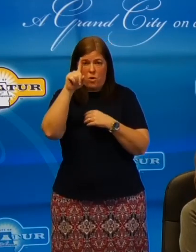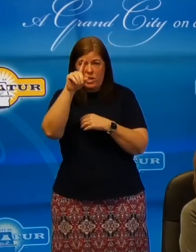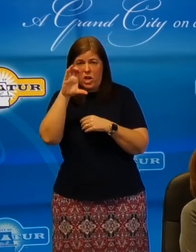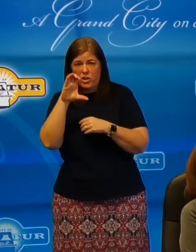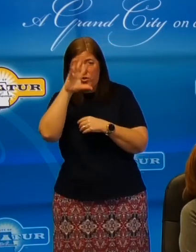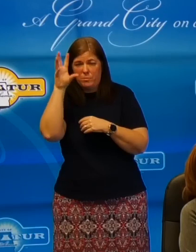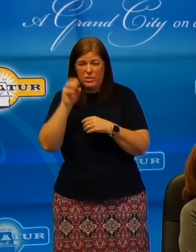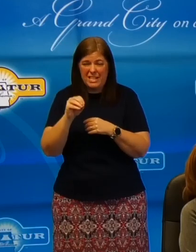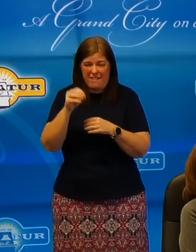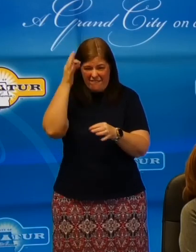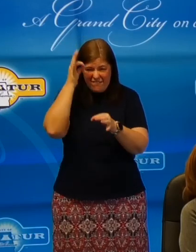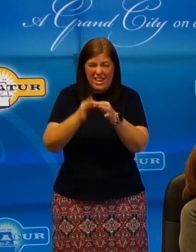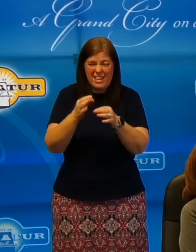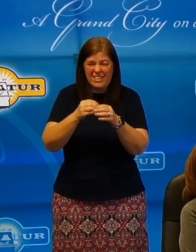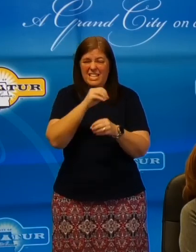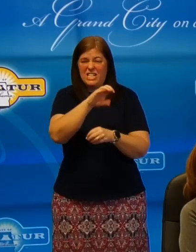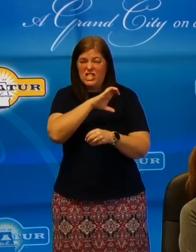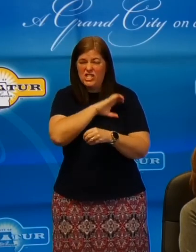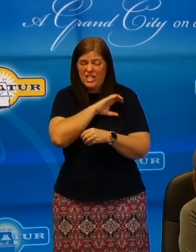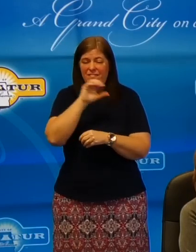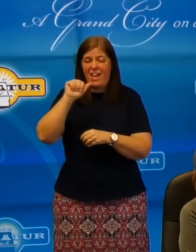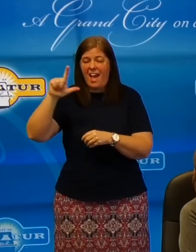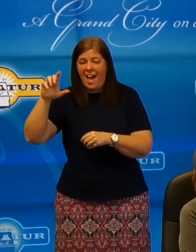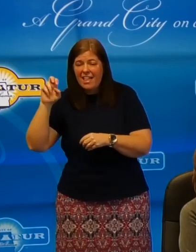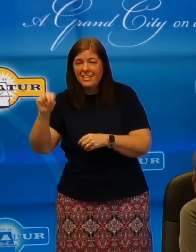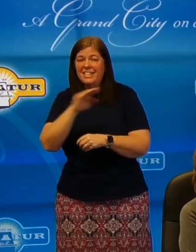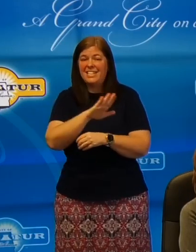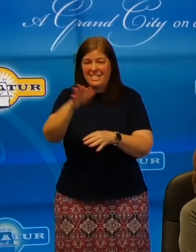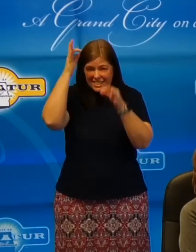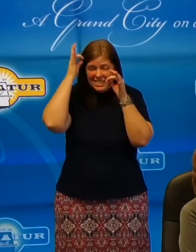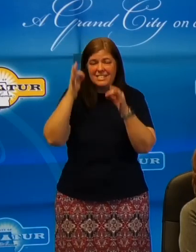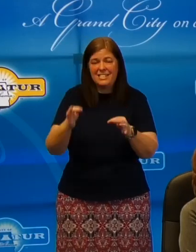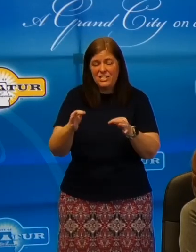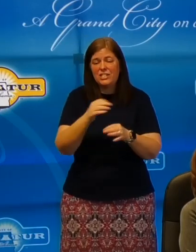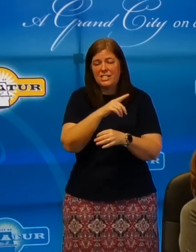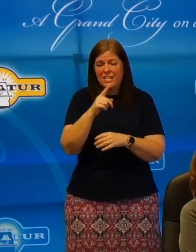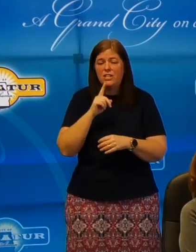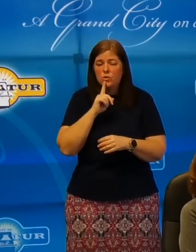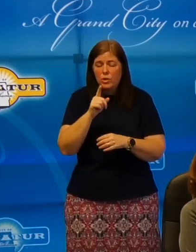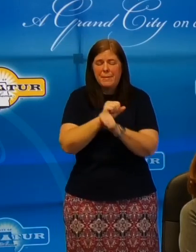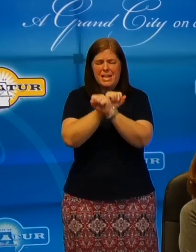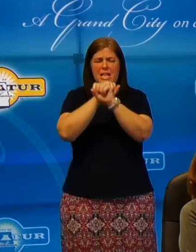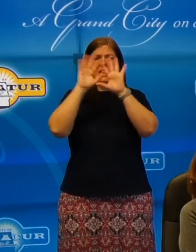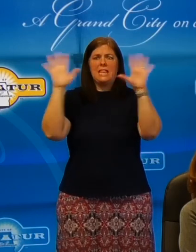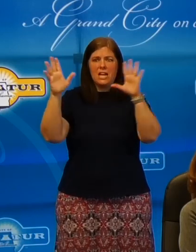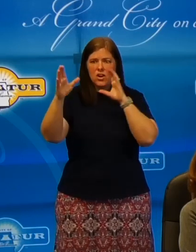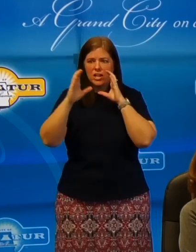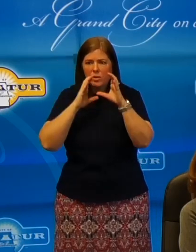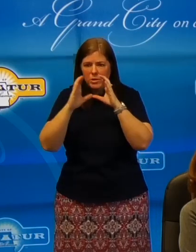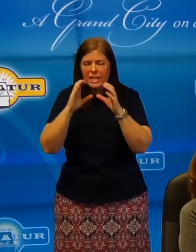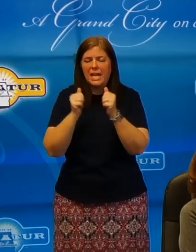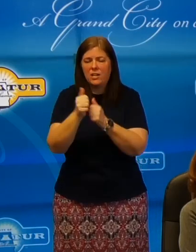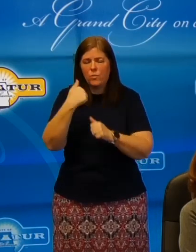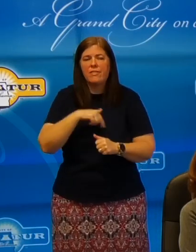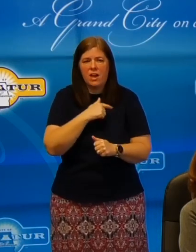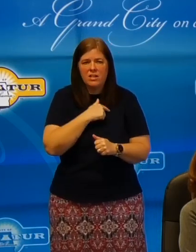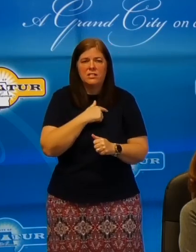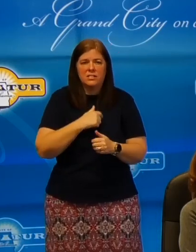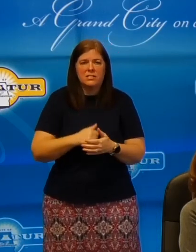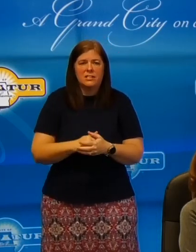and his decisions, and please be assured that he is 100% transparent with us and very vocal, and the communication